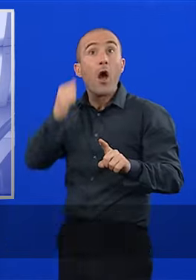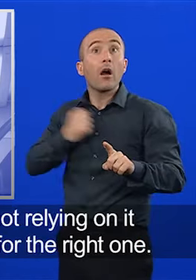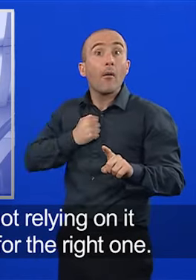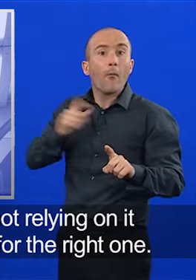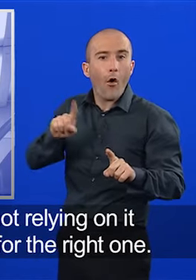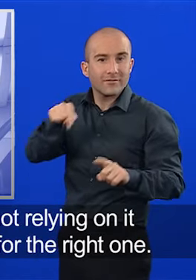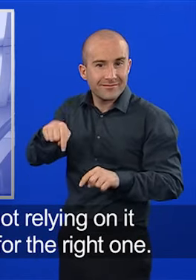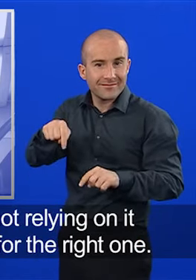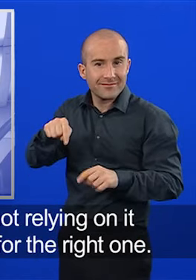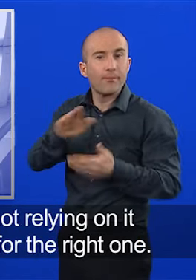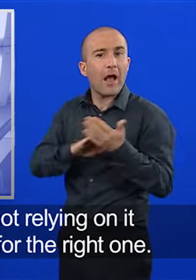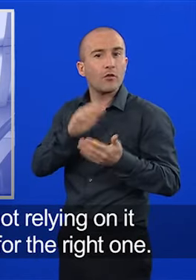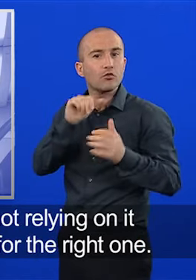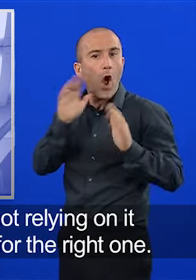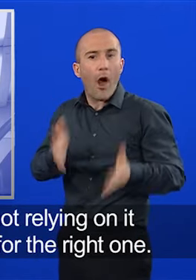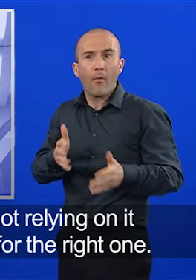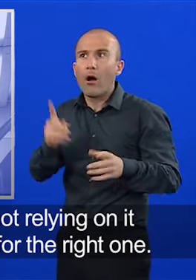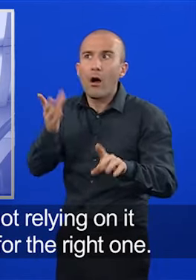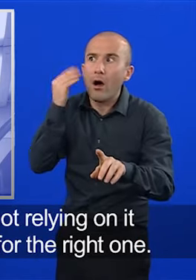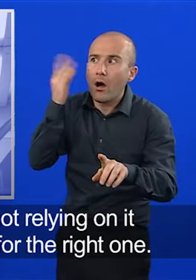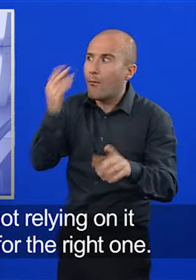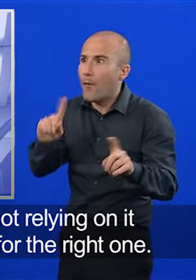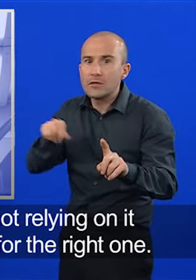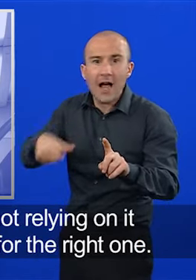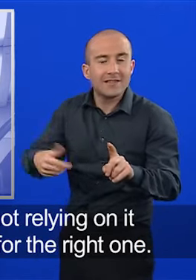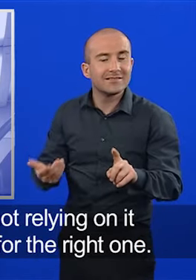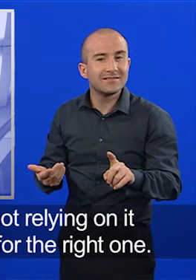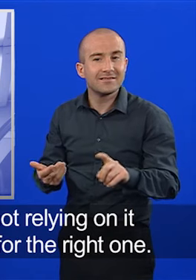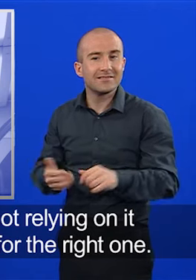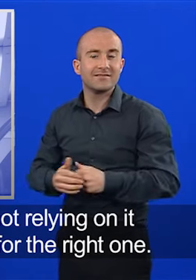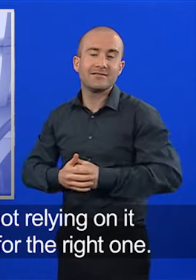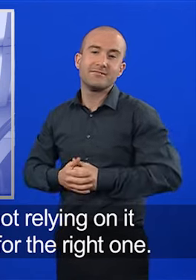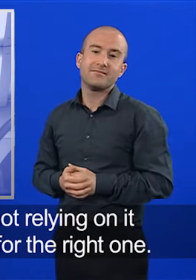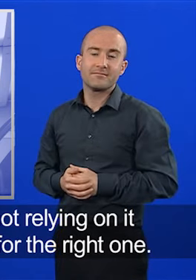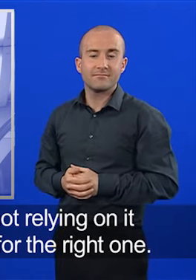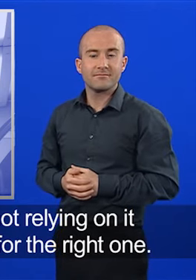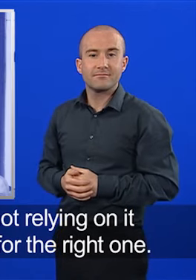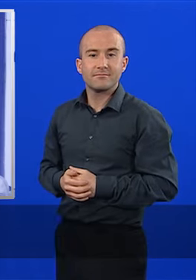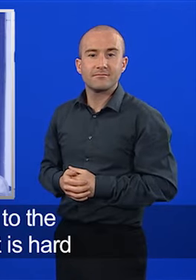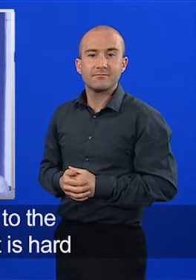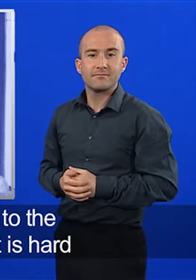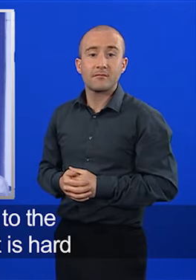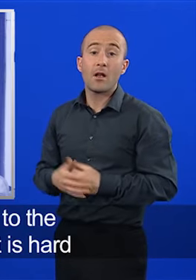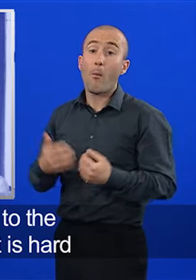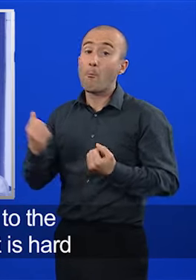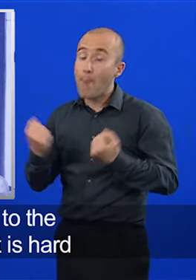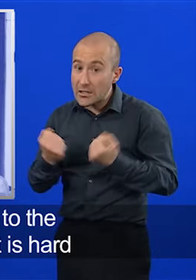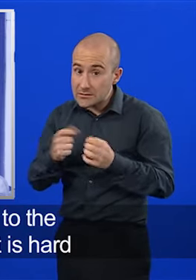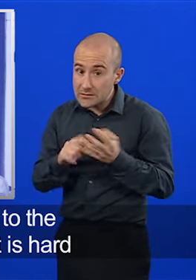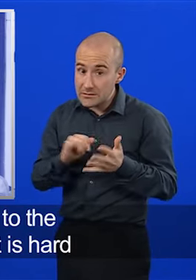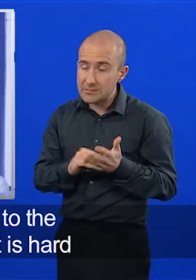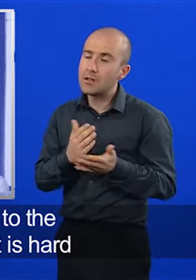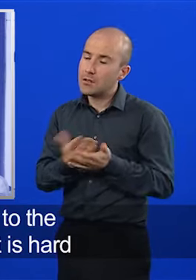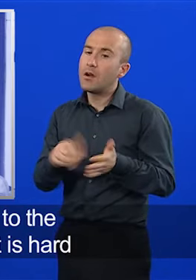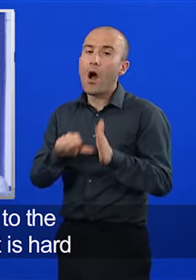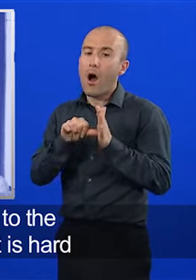one. And it just means then you're not relying so much on listening out for the right one. When it comes to the